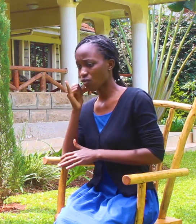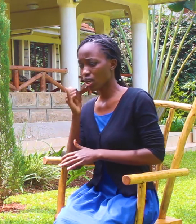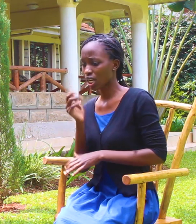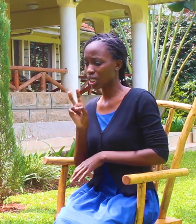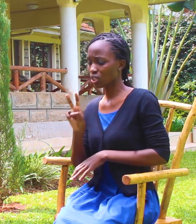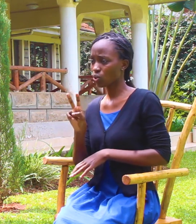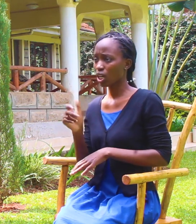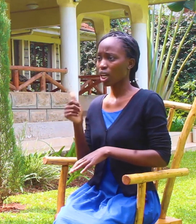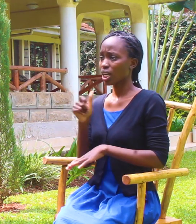she wanted to watch TV,